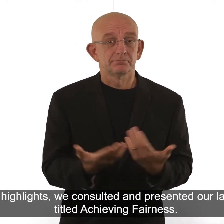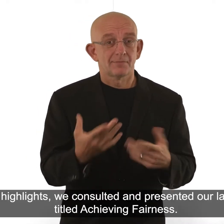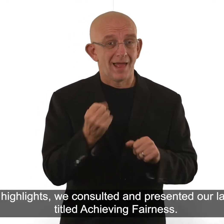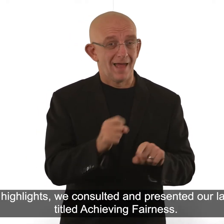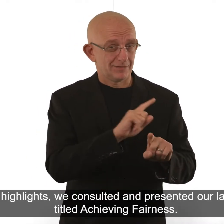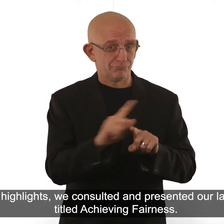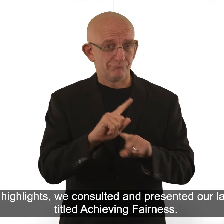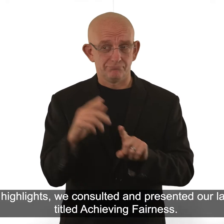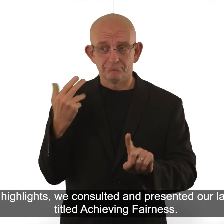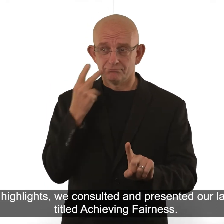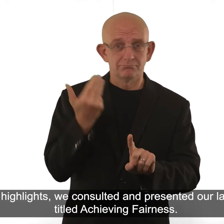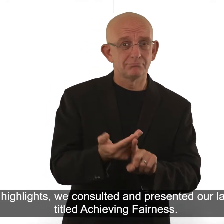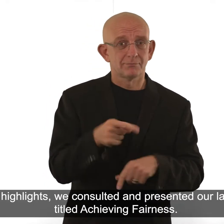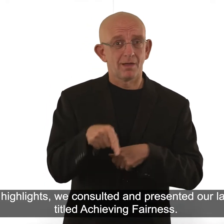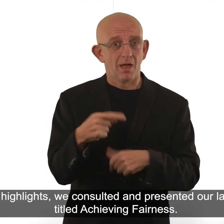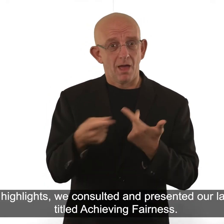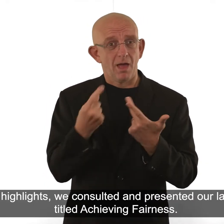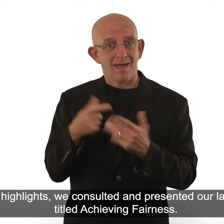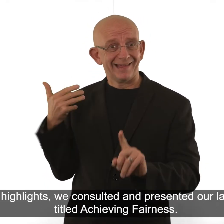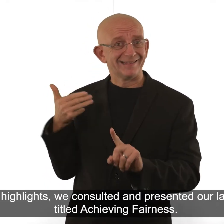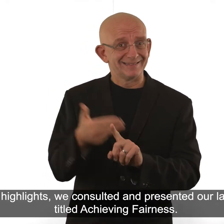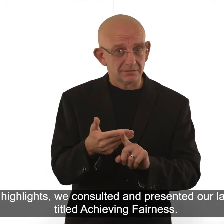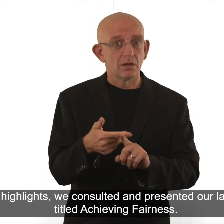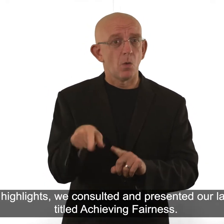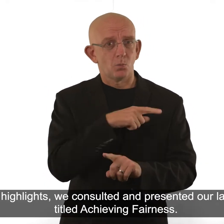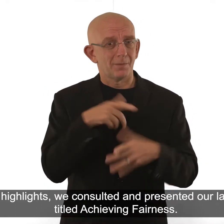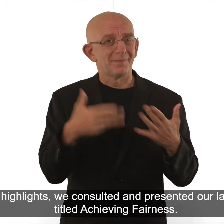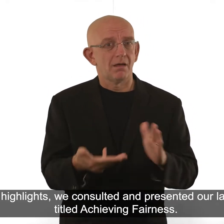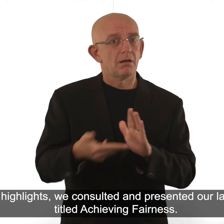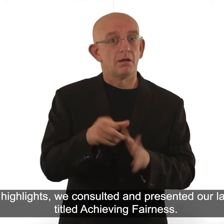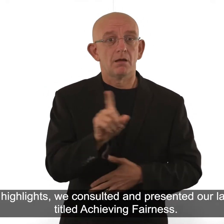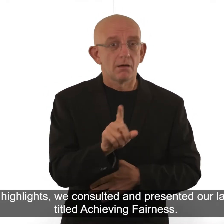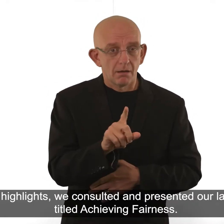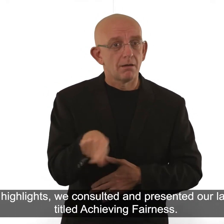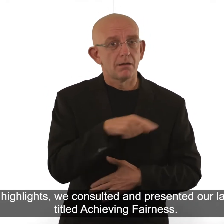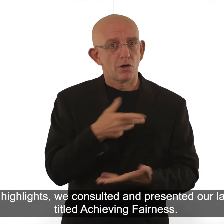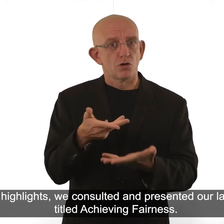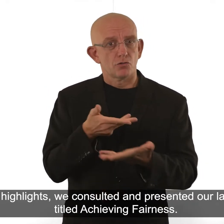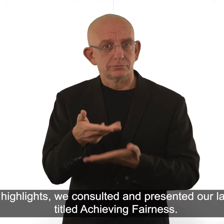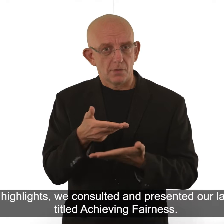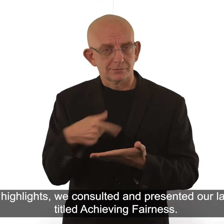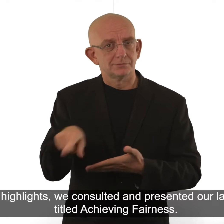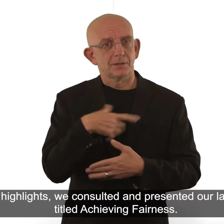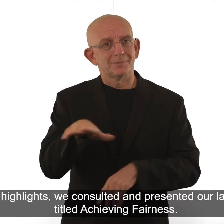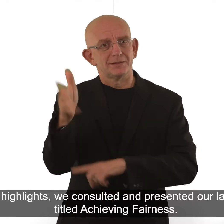Among the highlights, we consulted and presented our latest strategy titled Achieving Fairness.